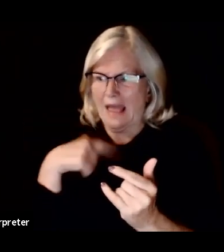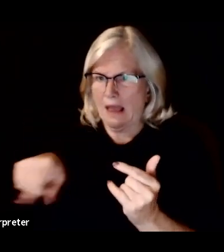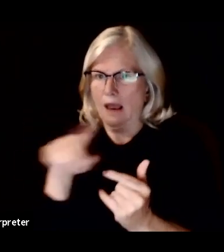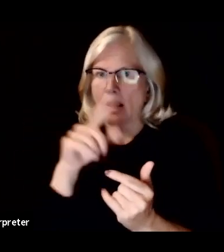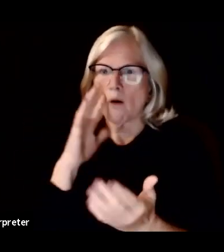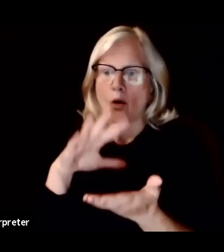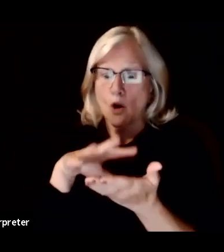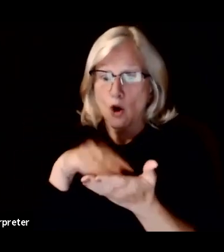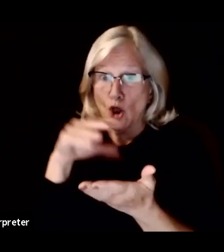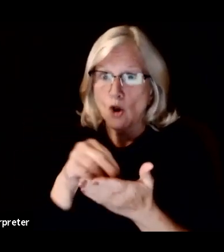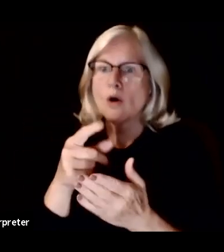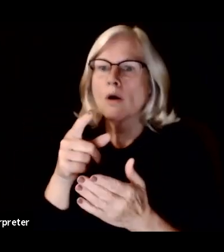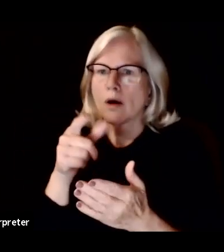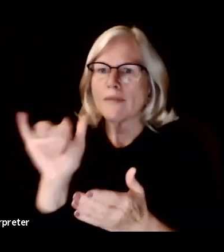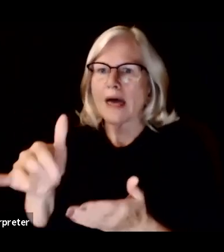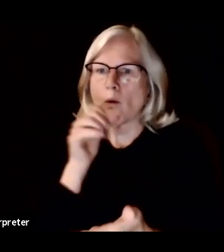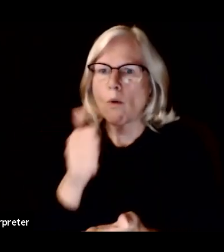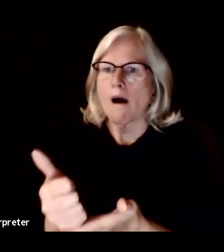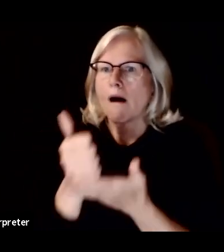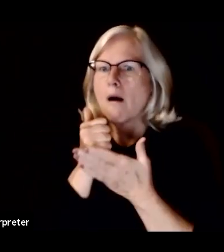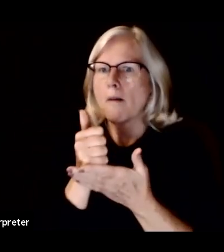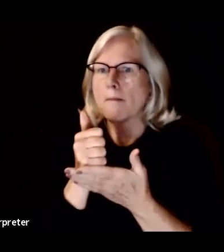assumptions. Ruth, anything to add there?